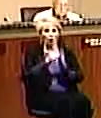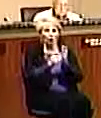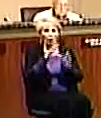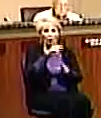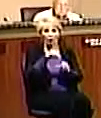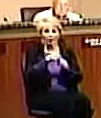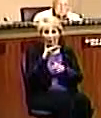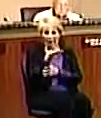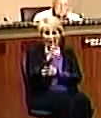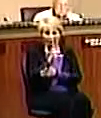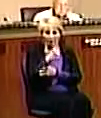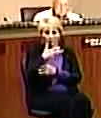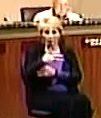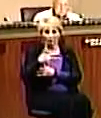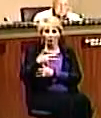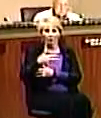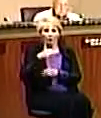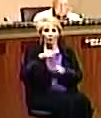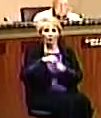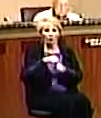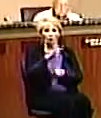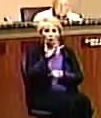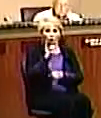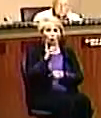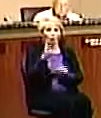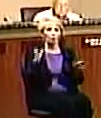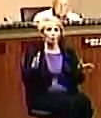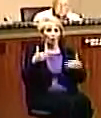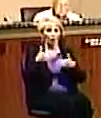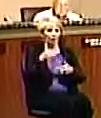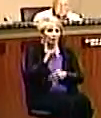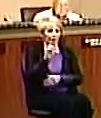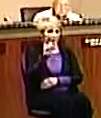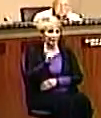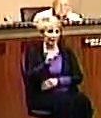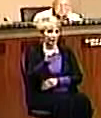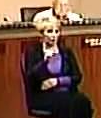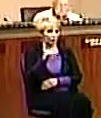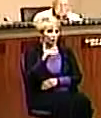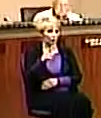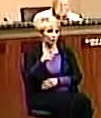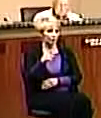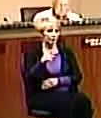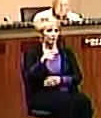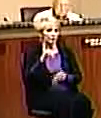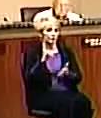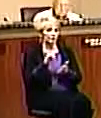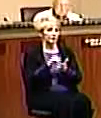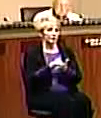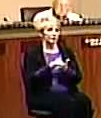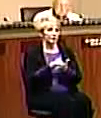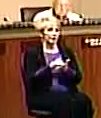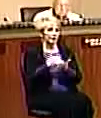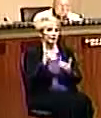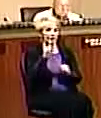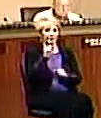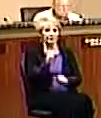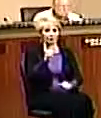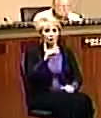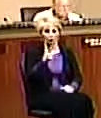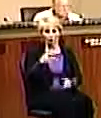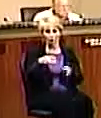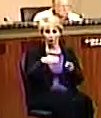include a handicap parking space in the 400 block of South Sterling Street. That says green, but it is South Sterling